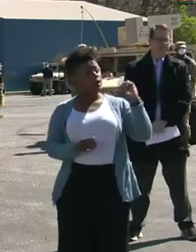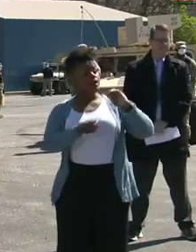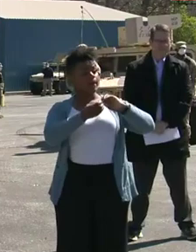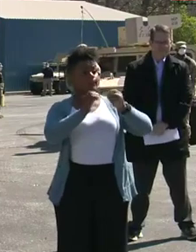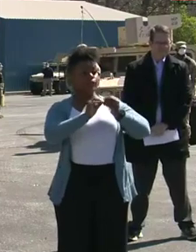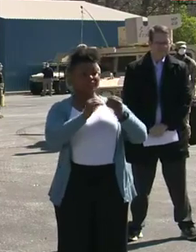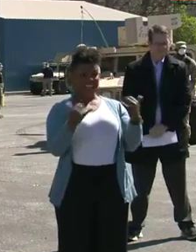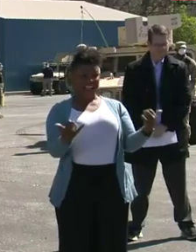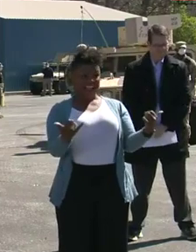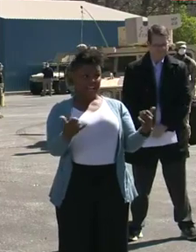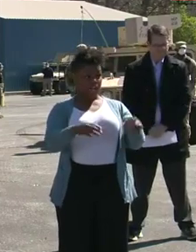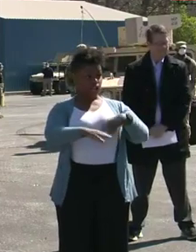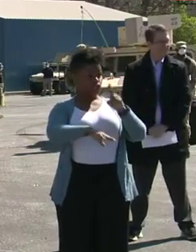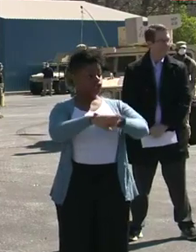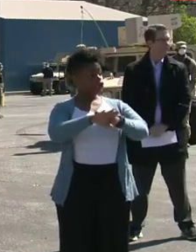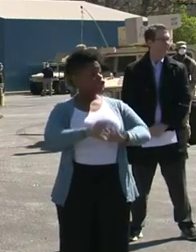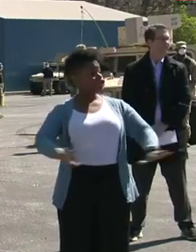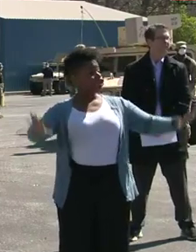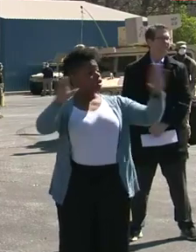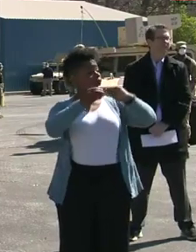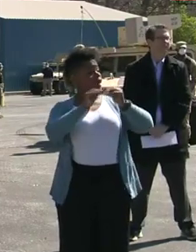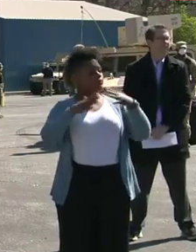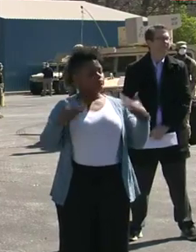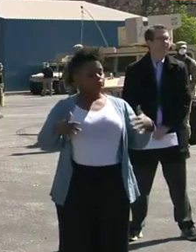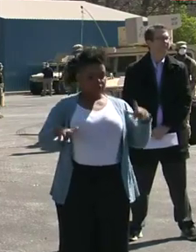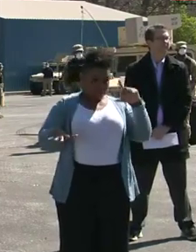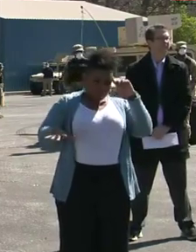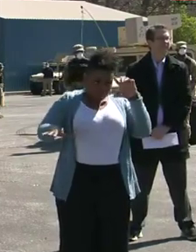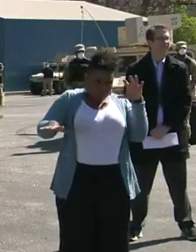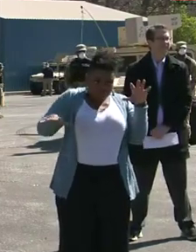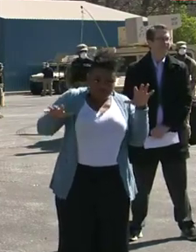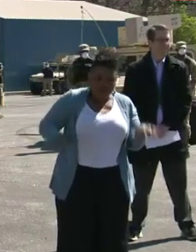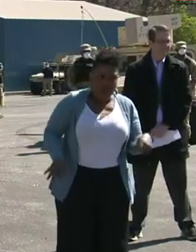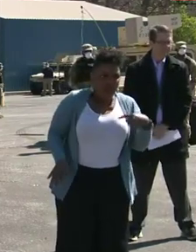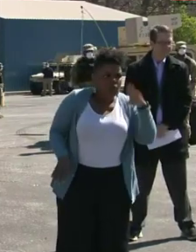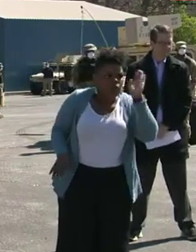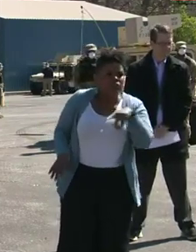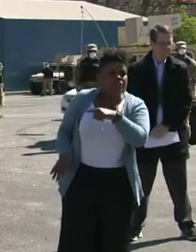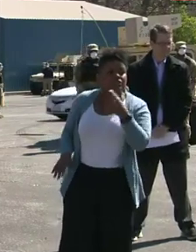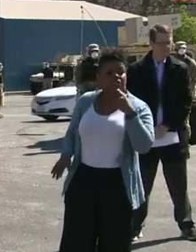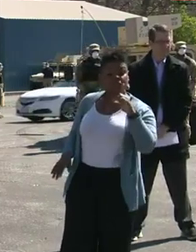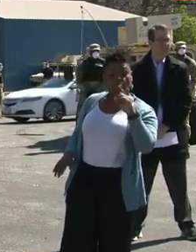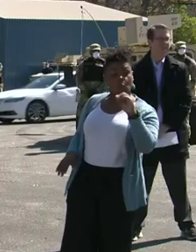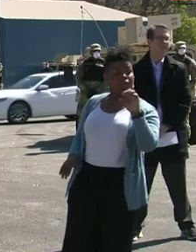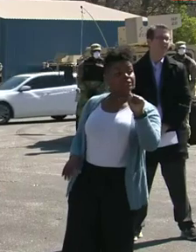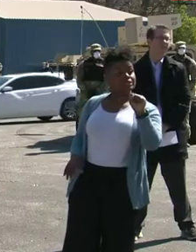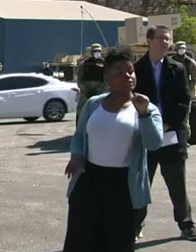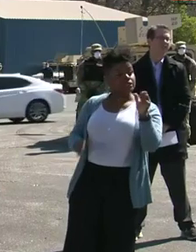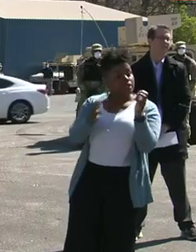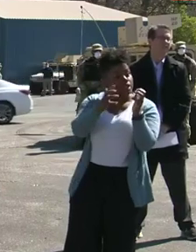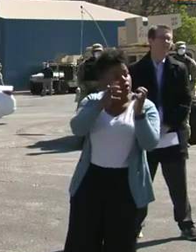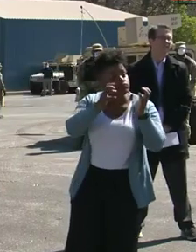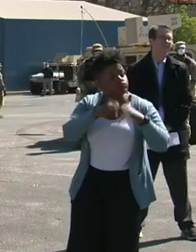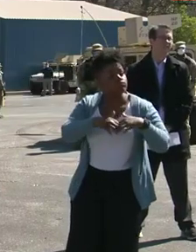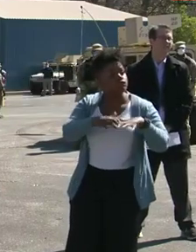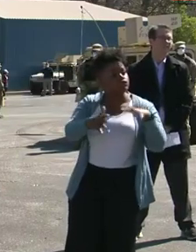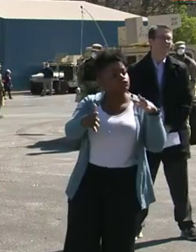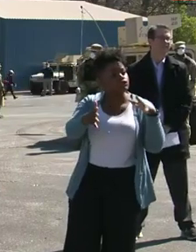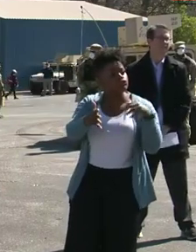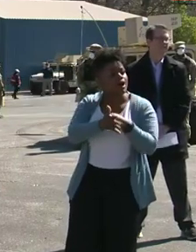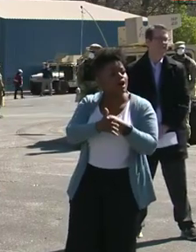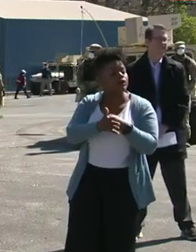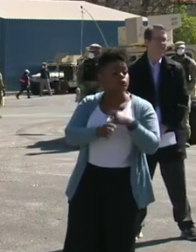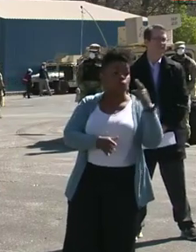are staggering. And I know you talked about DOES getting crushed yesterday. I heard from one person anecdotally who waited online